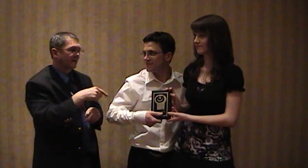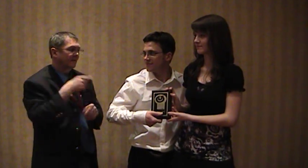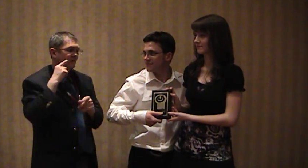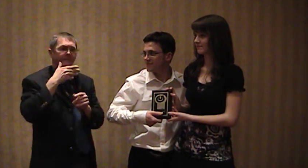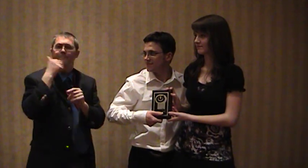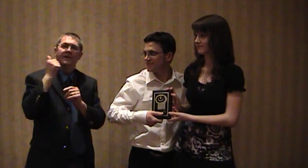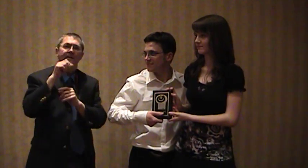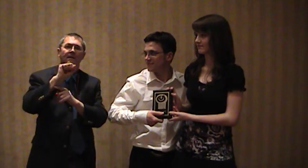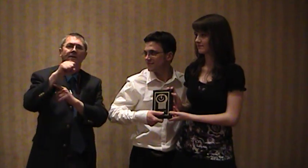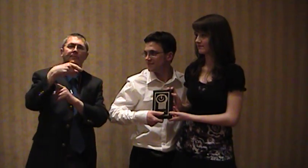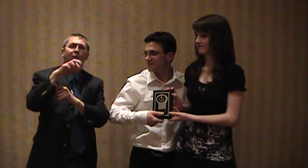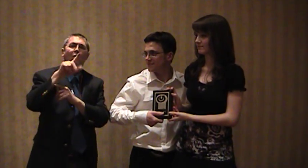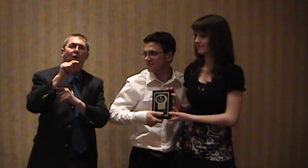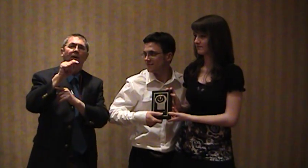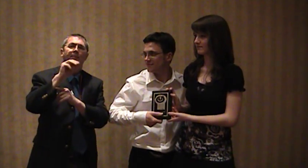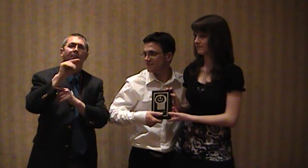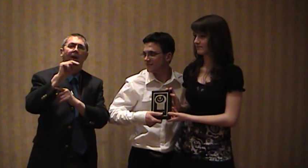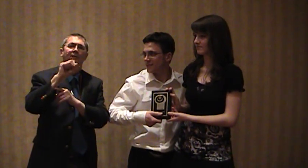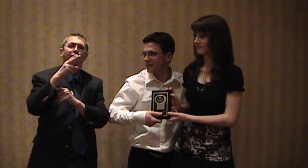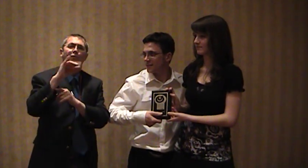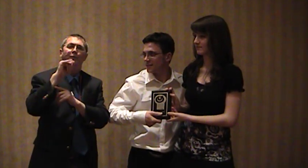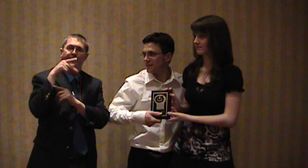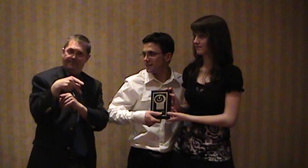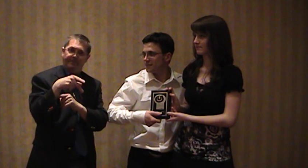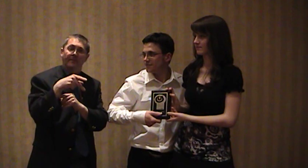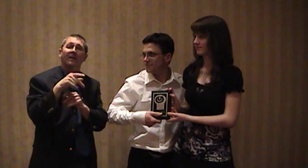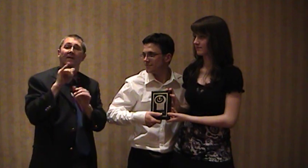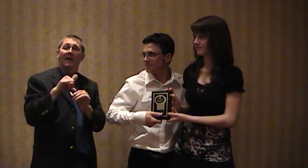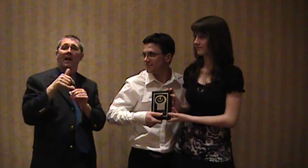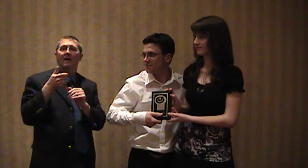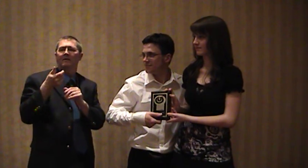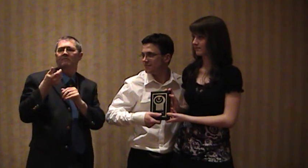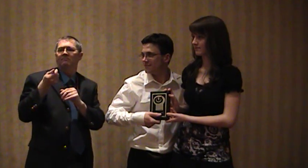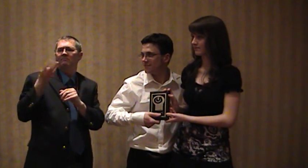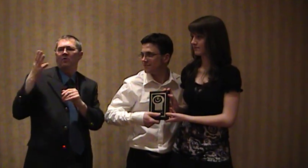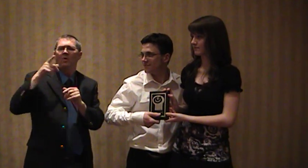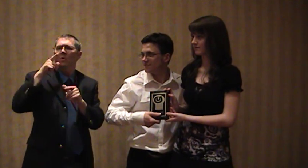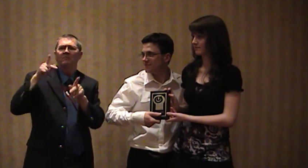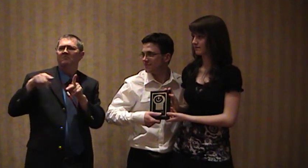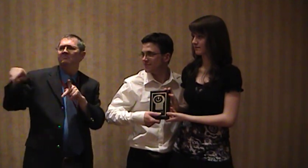Like, what's a more 50? So.